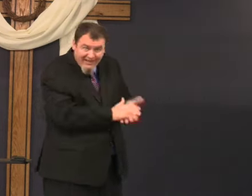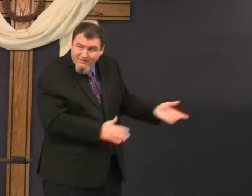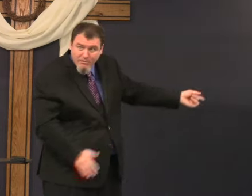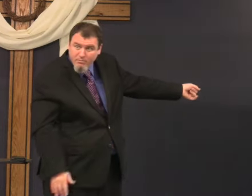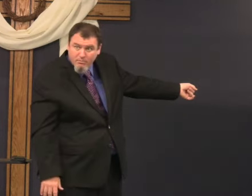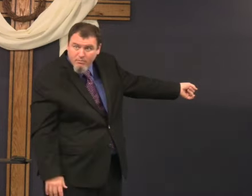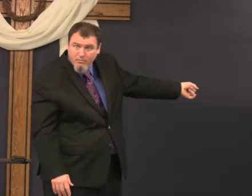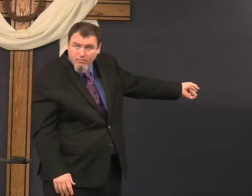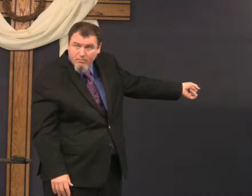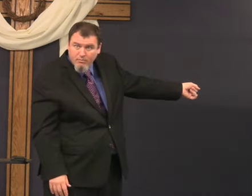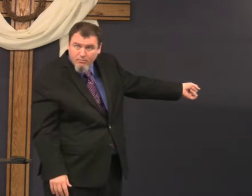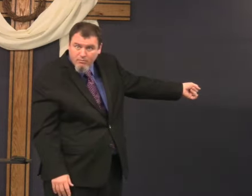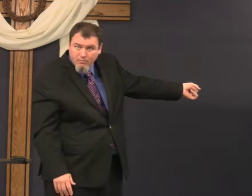but they don't believe him.